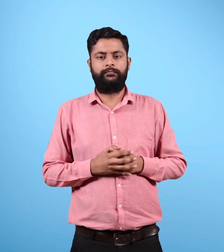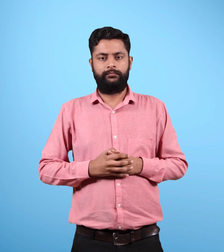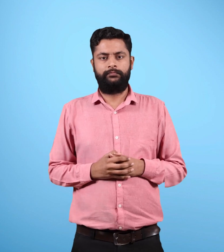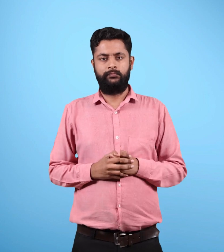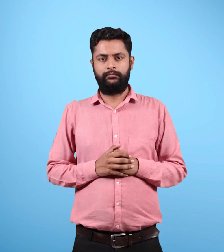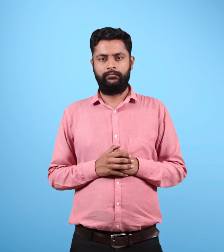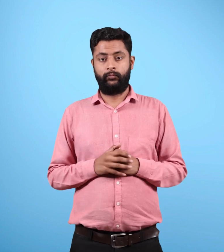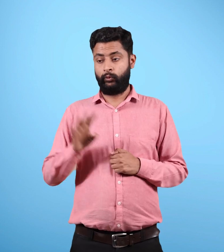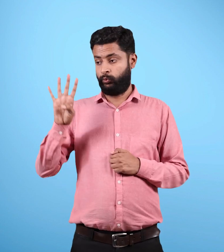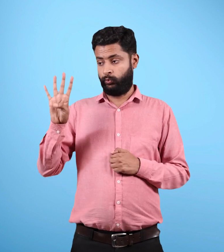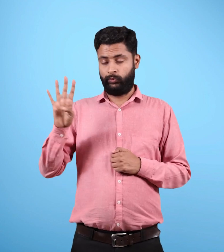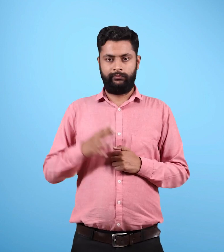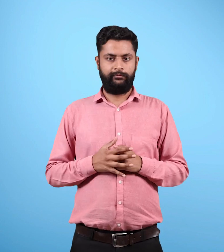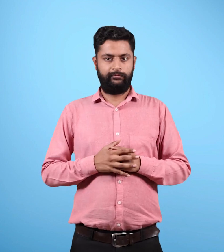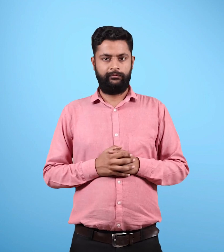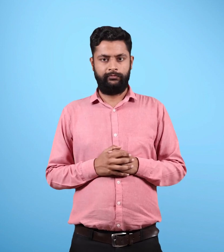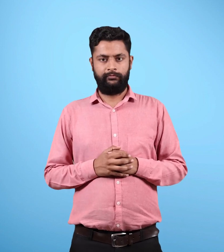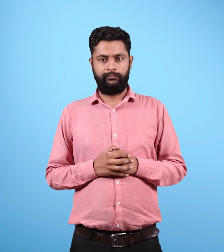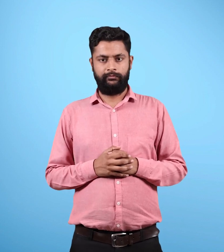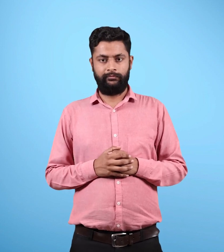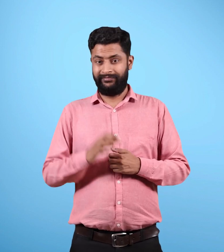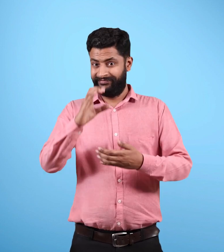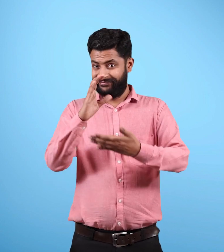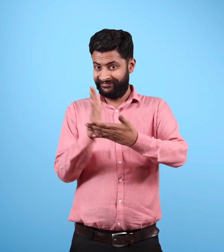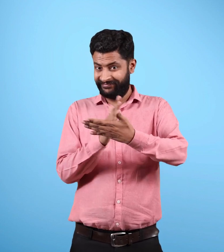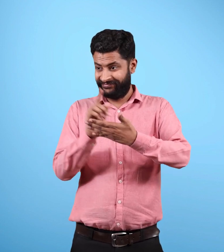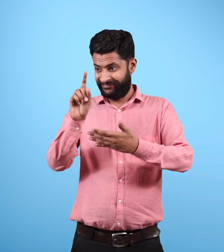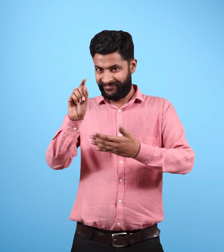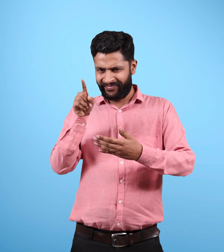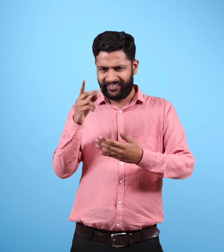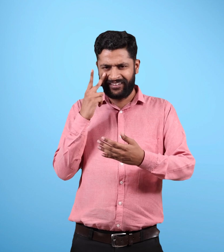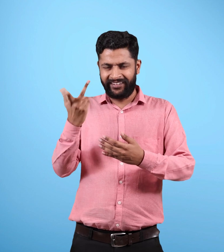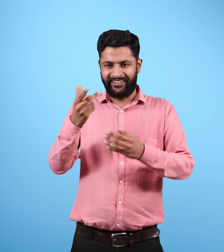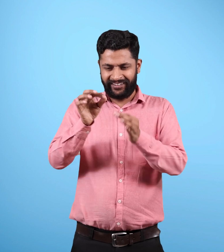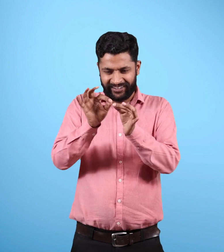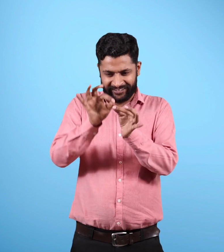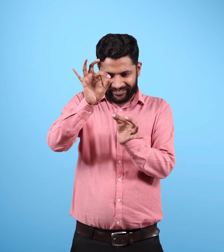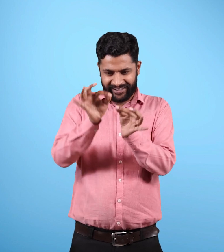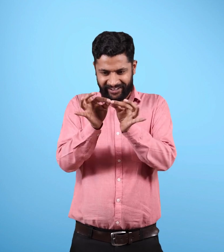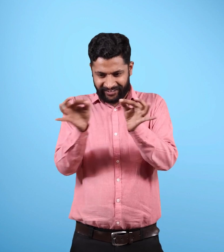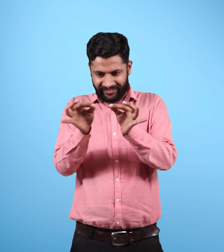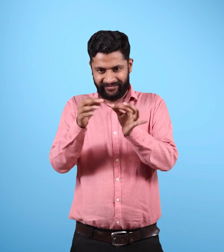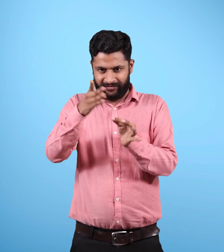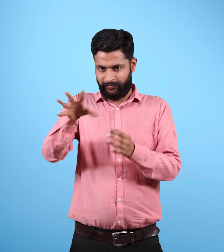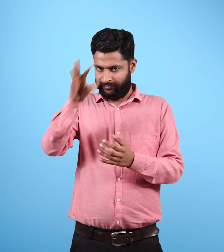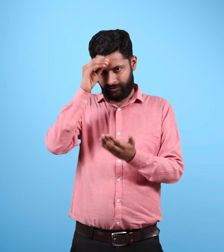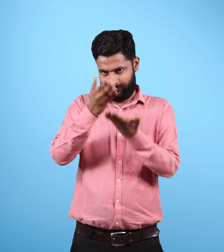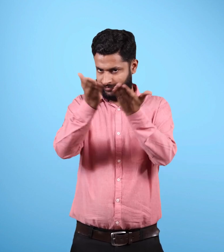4. In Chapter 10, You will find out ways of